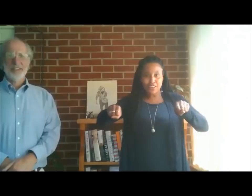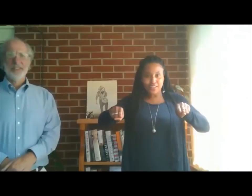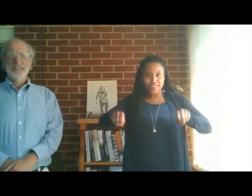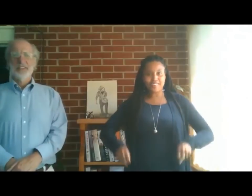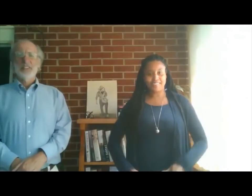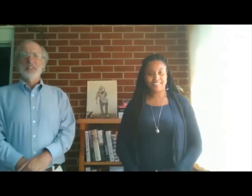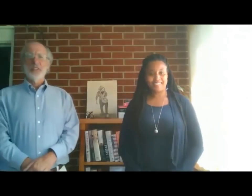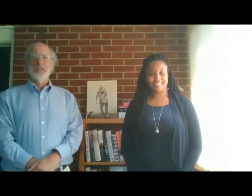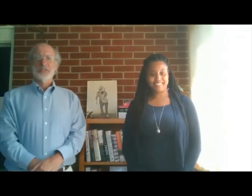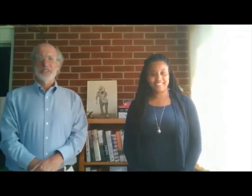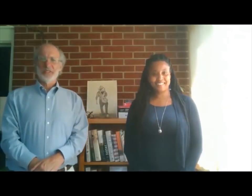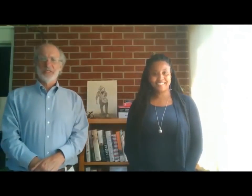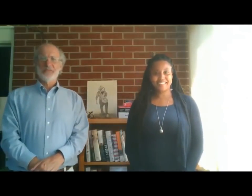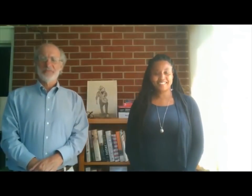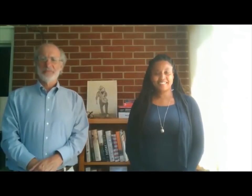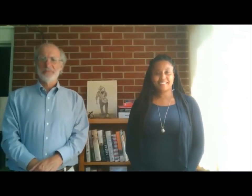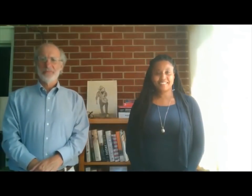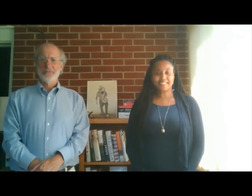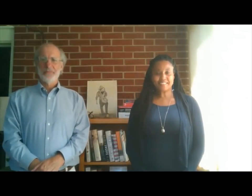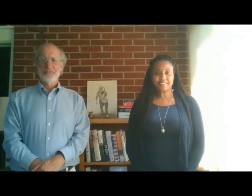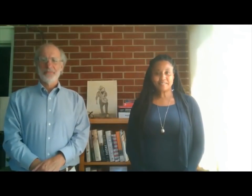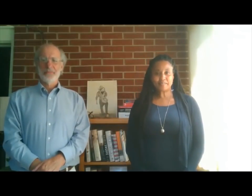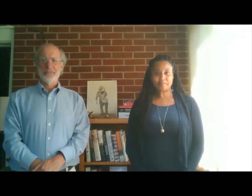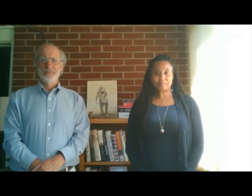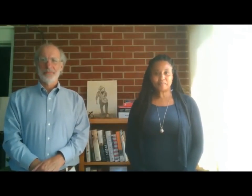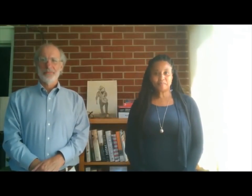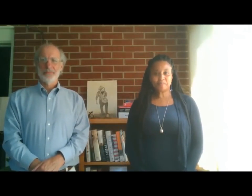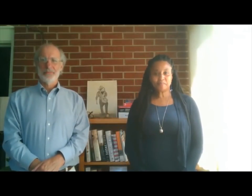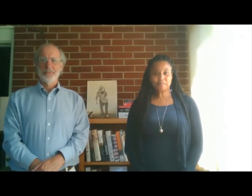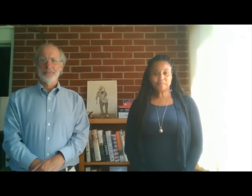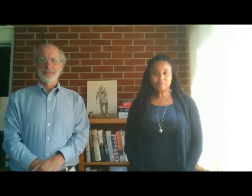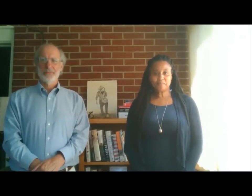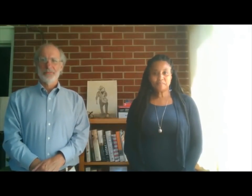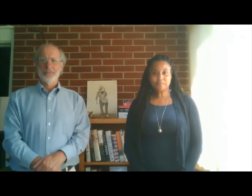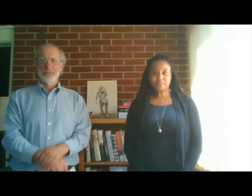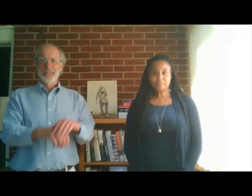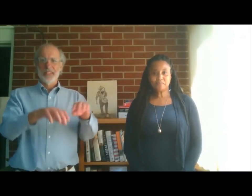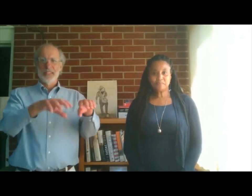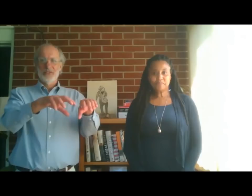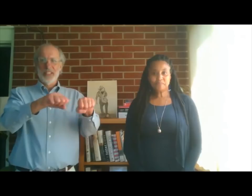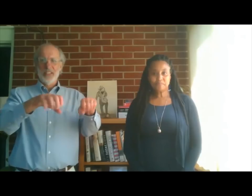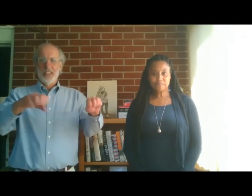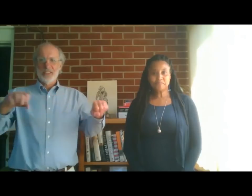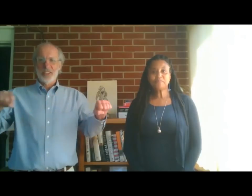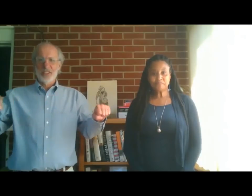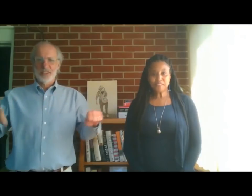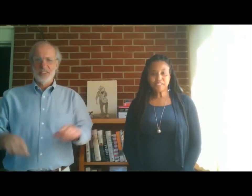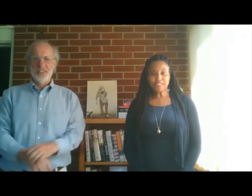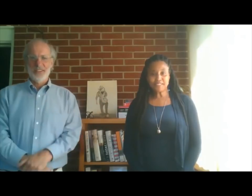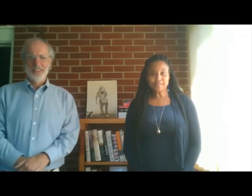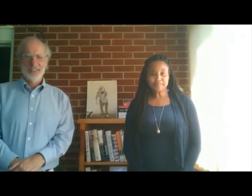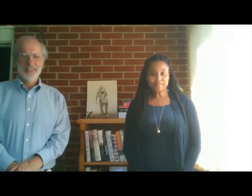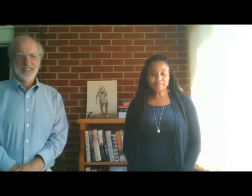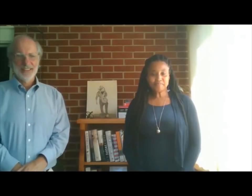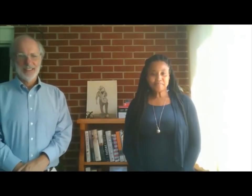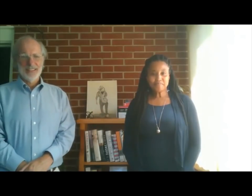dog. Hot dog. Your turn. That's right. Hot dog.